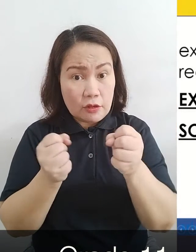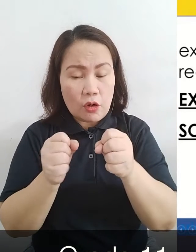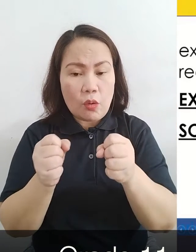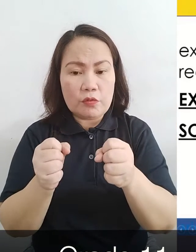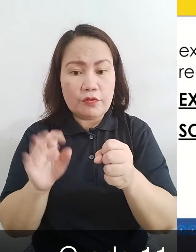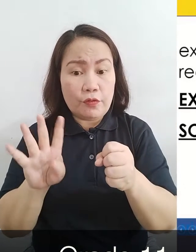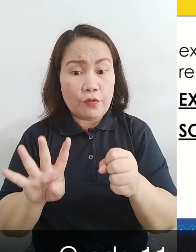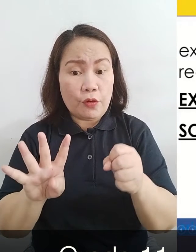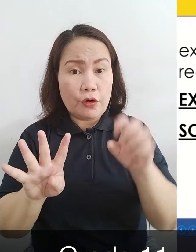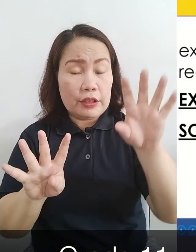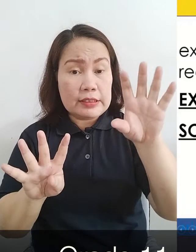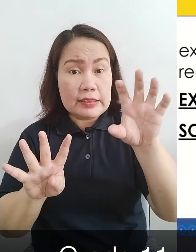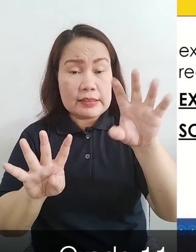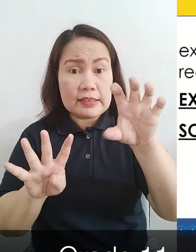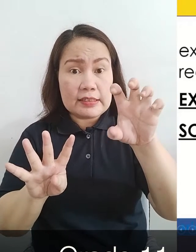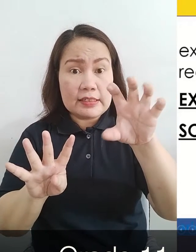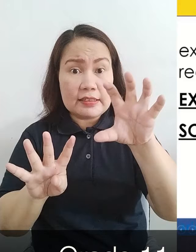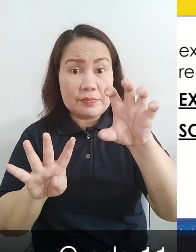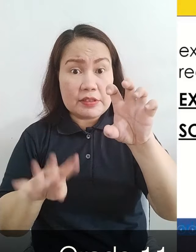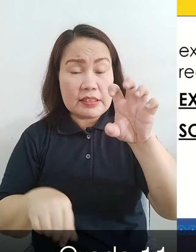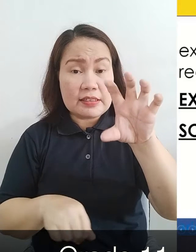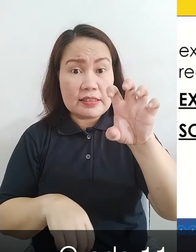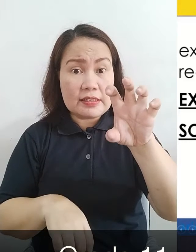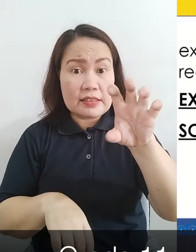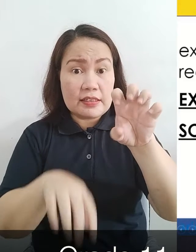is by 4, no?